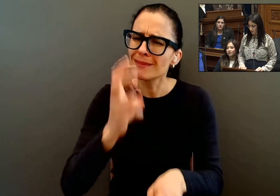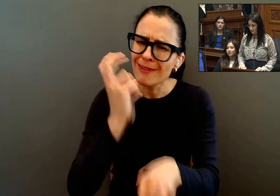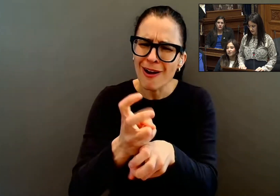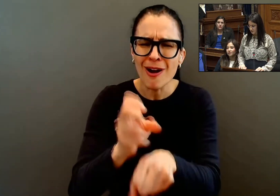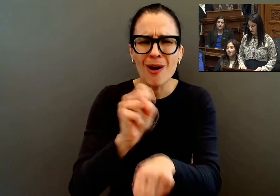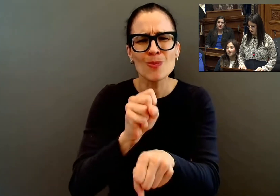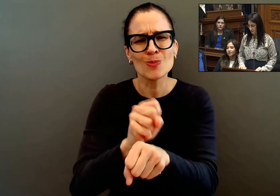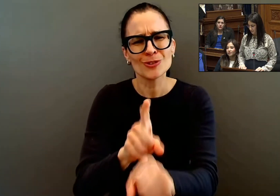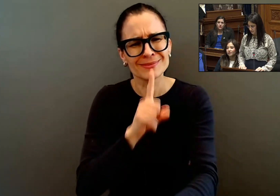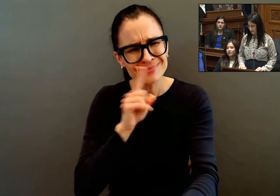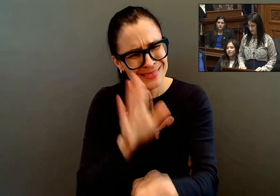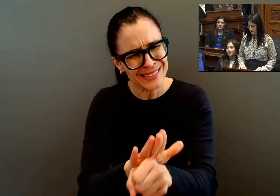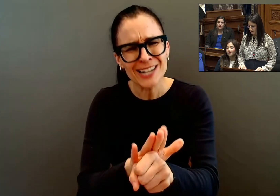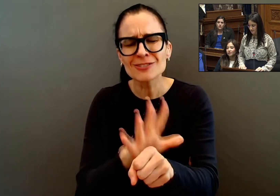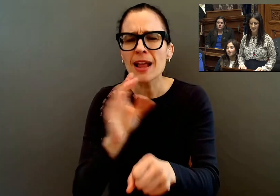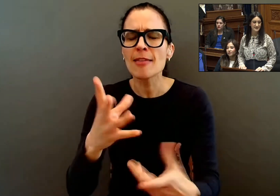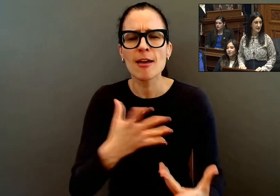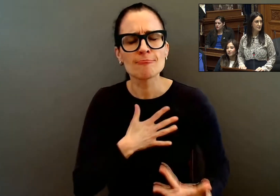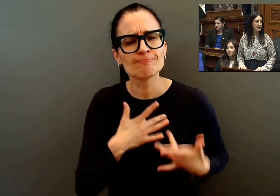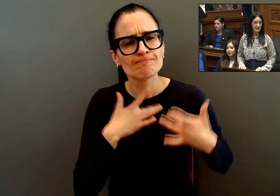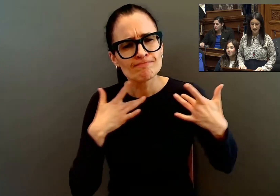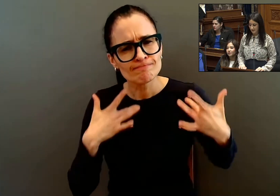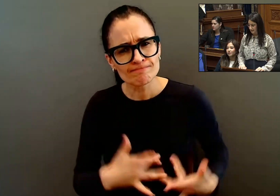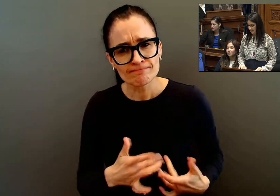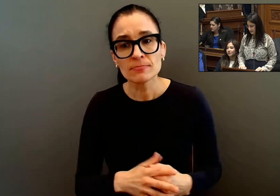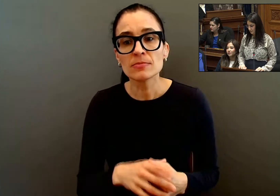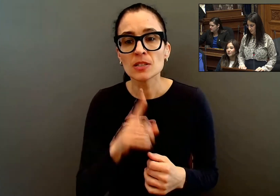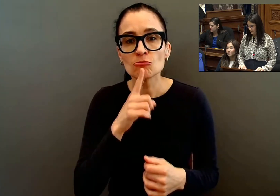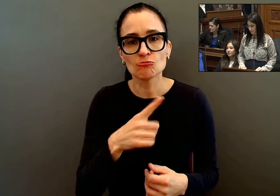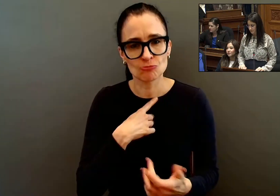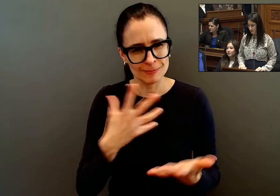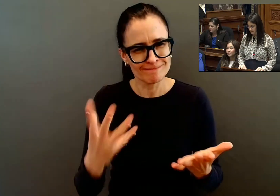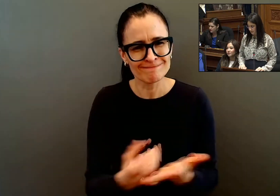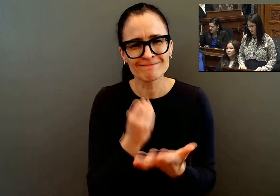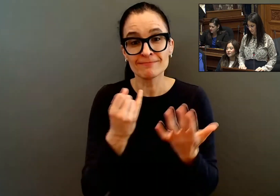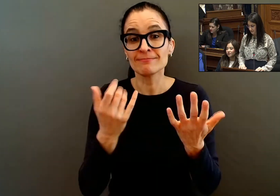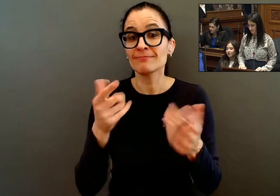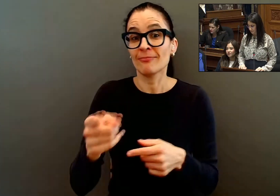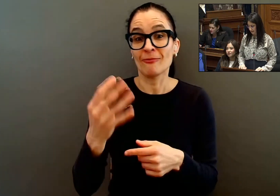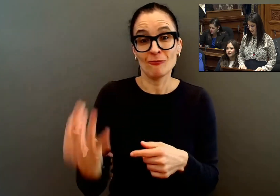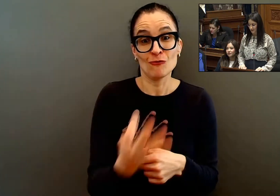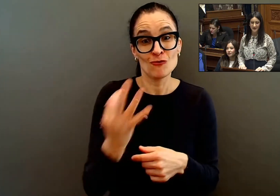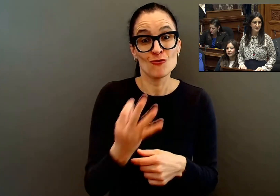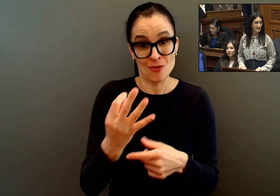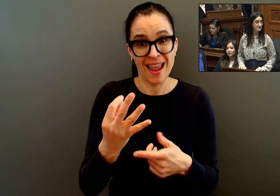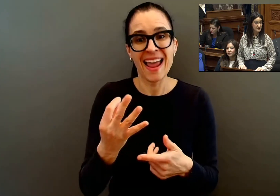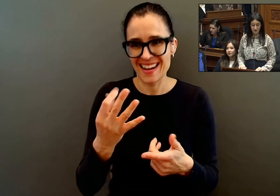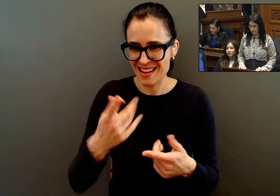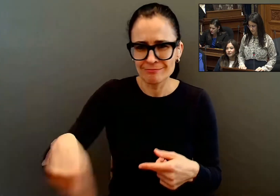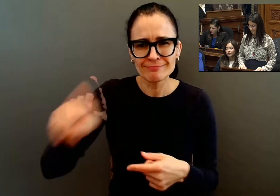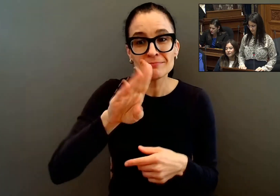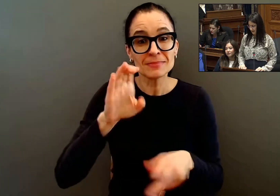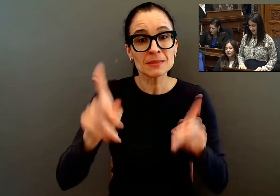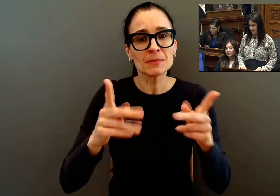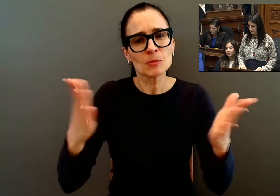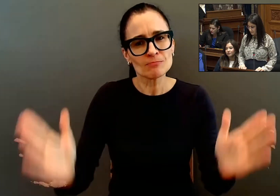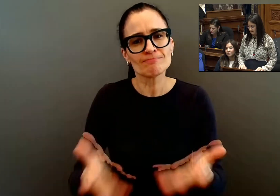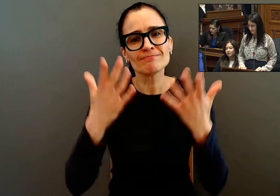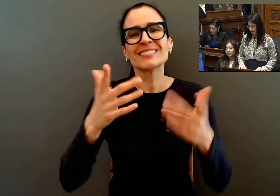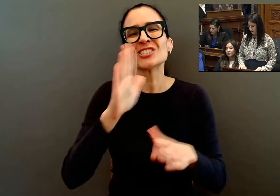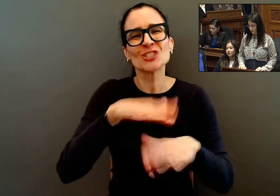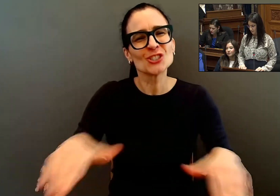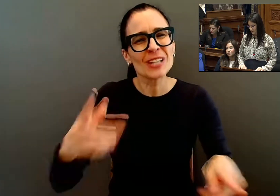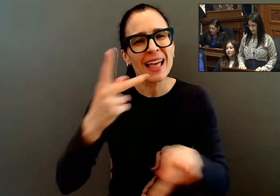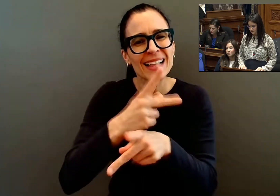and all this Child Care Appreciation Month to celebrate the integral role childcare professionals play in the lives of children and the